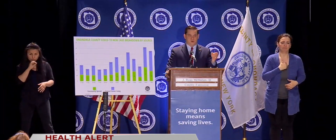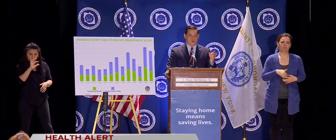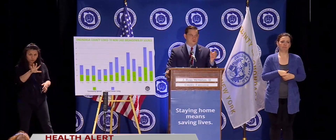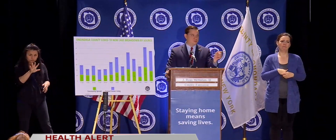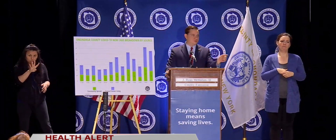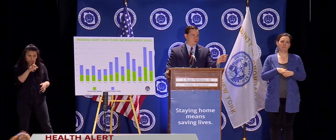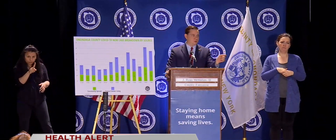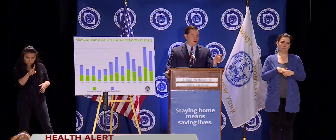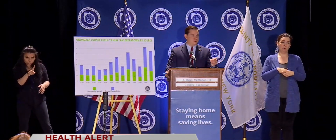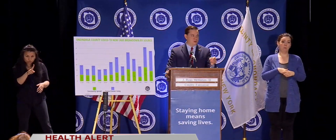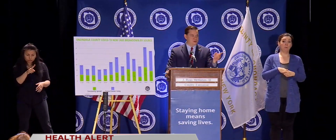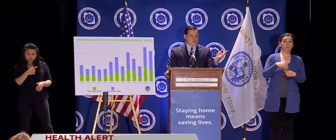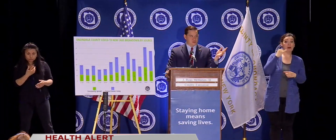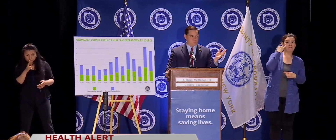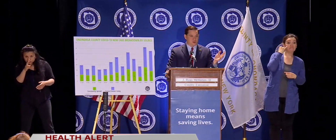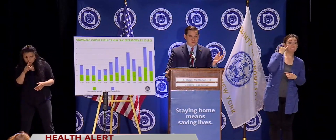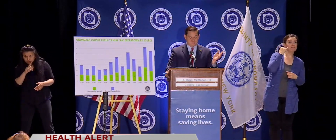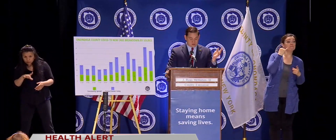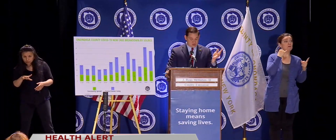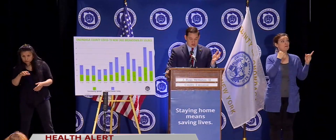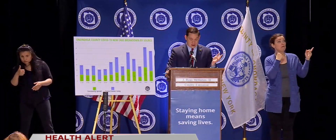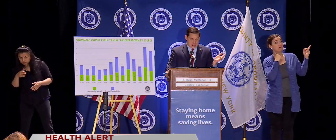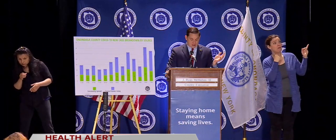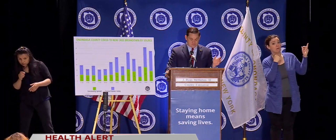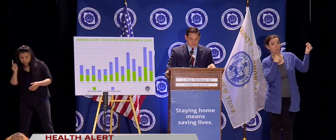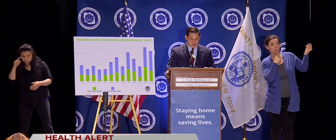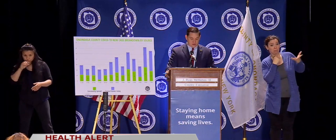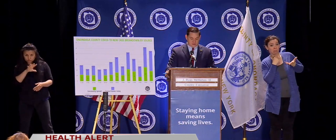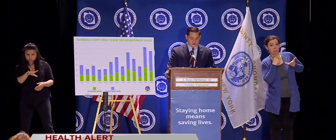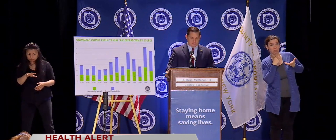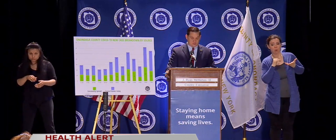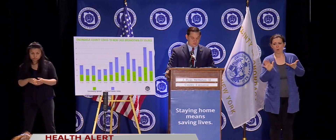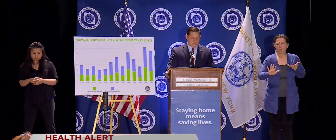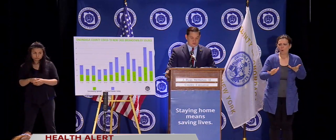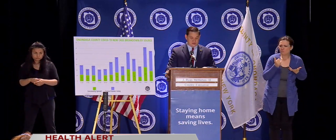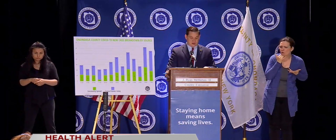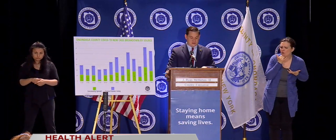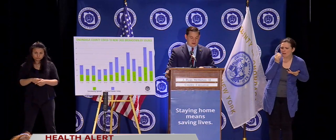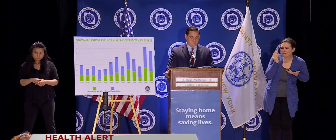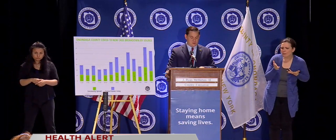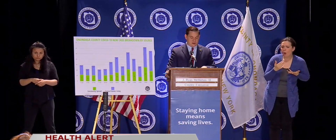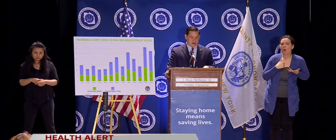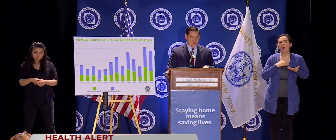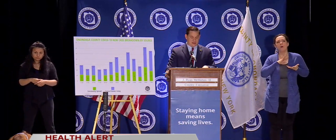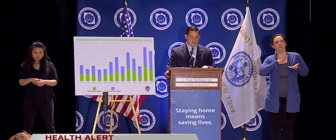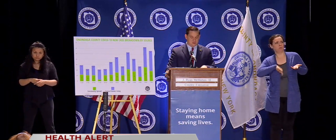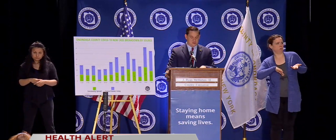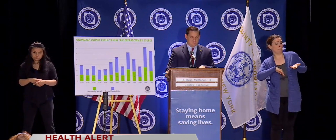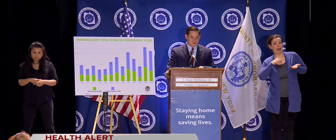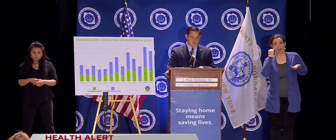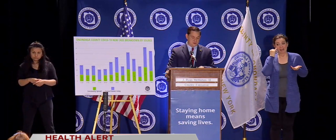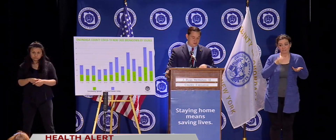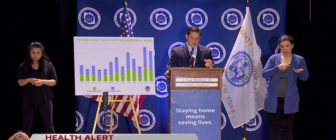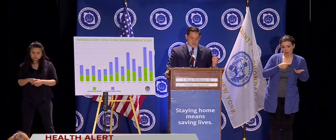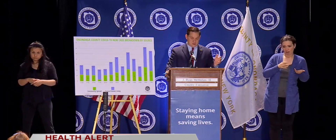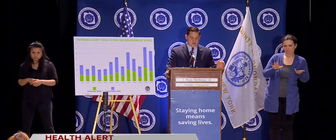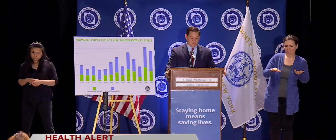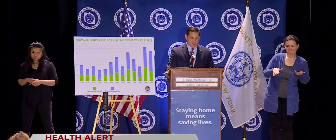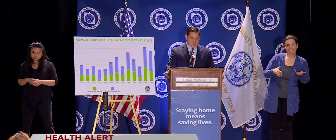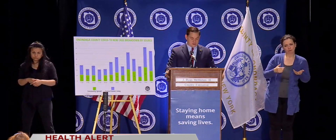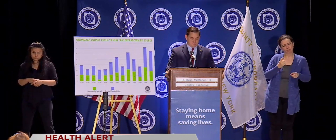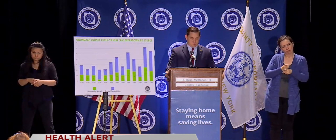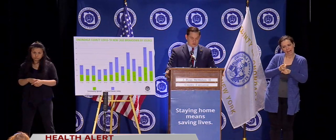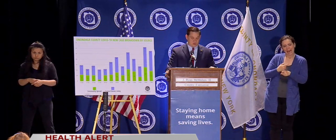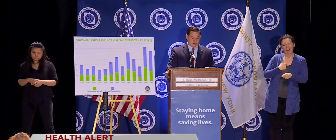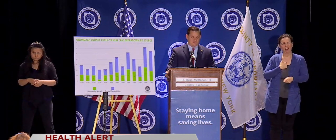differences for us from the 41 to 46, to your point, Tim, until someone can tell us how they got to those numbers and